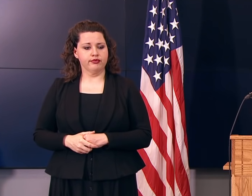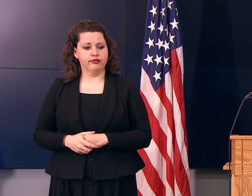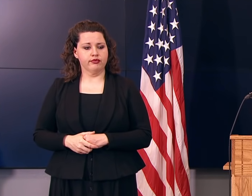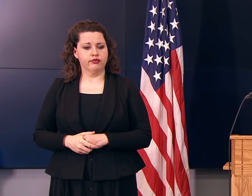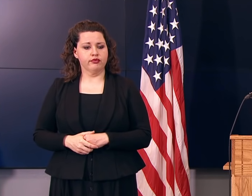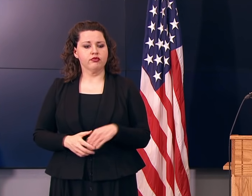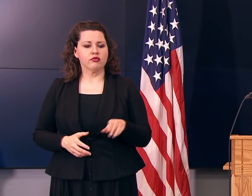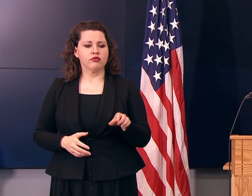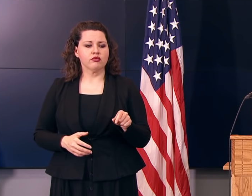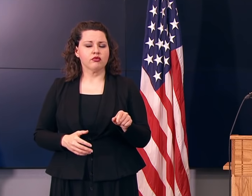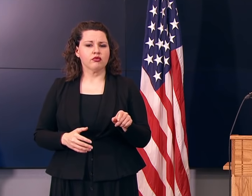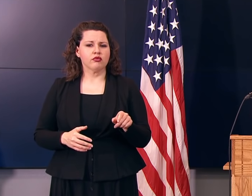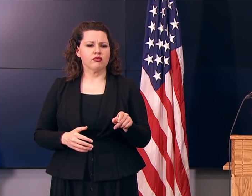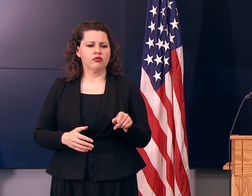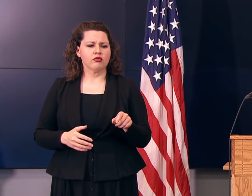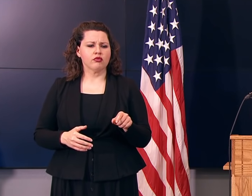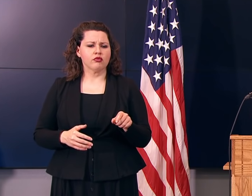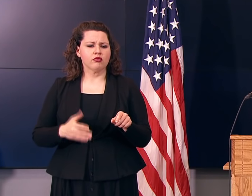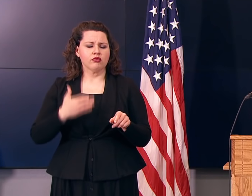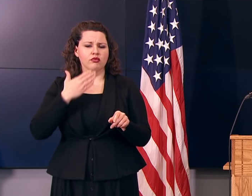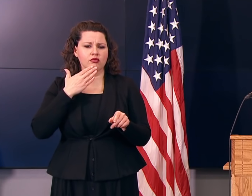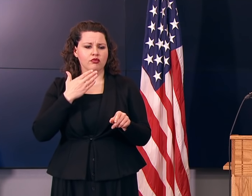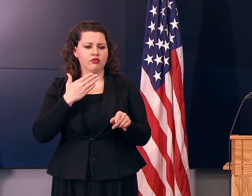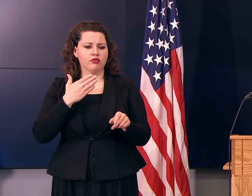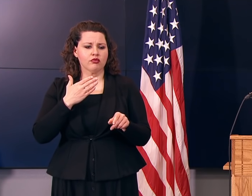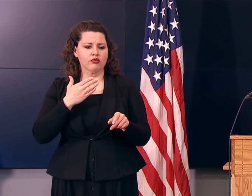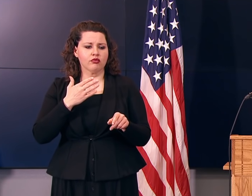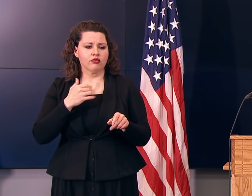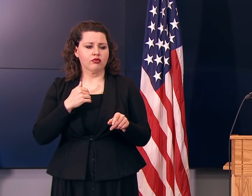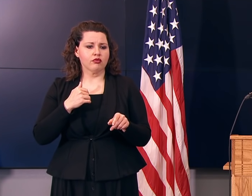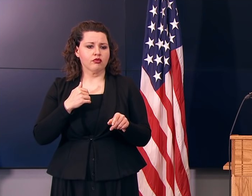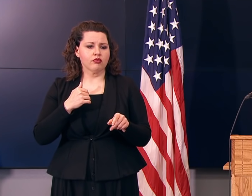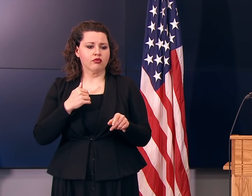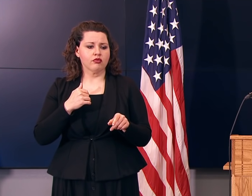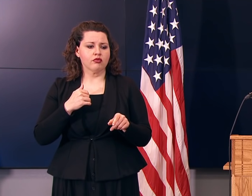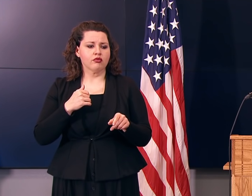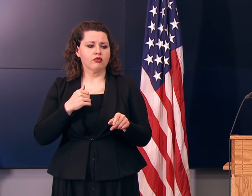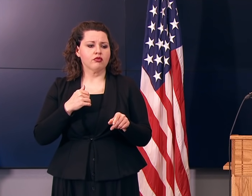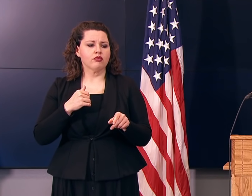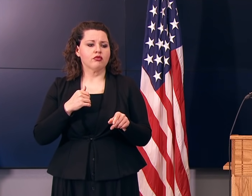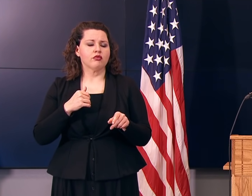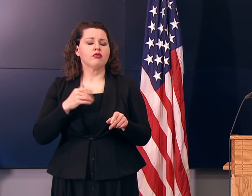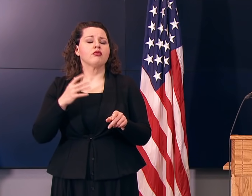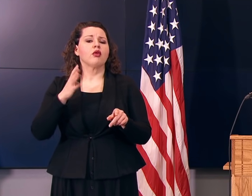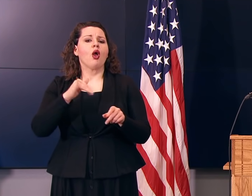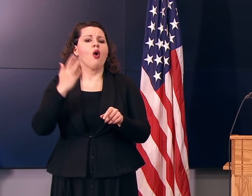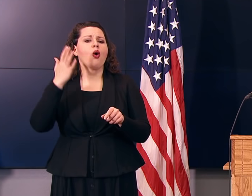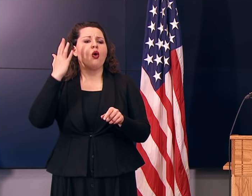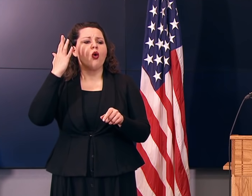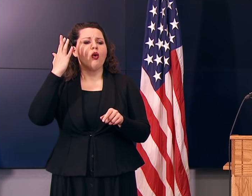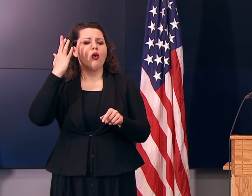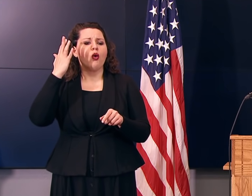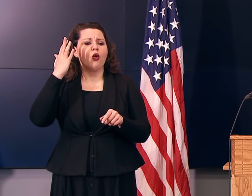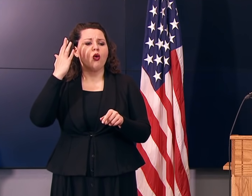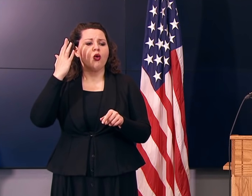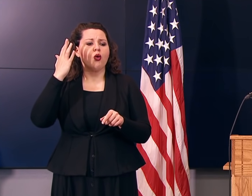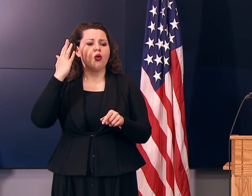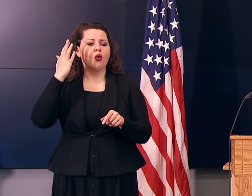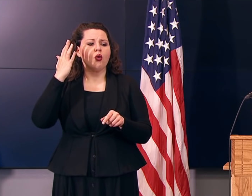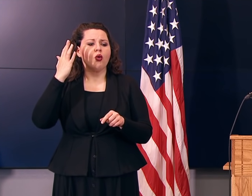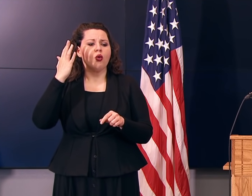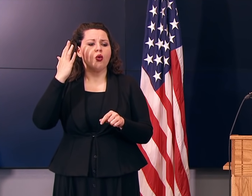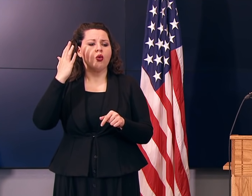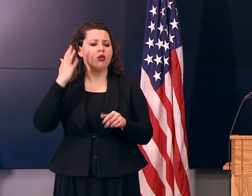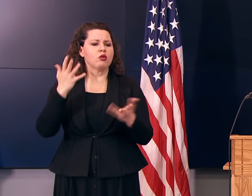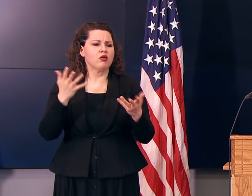Thank you, Governor. I want to ask you about religious services. Why did you agree to allow them to open in all counties? And also,